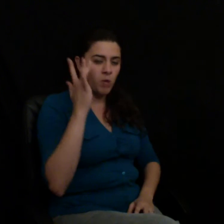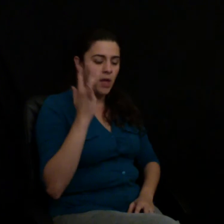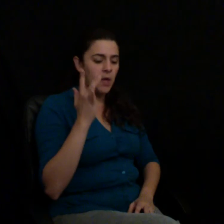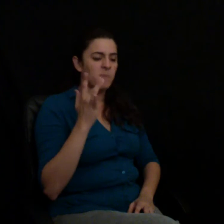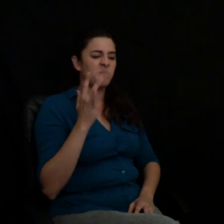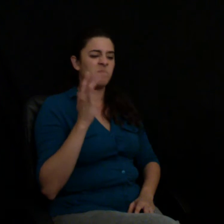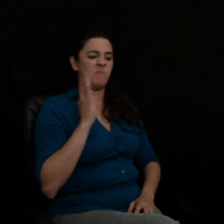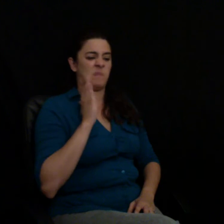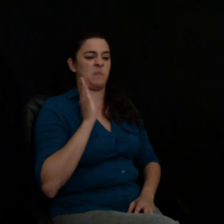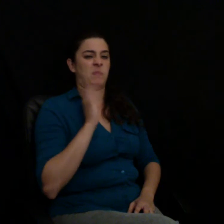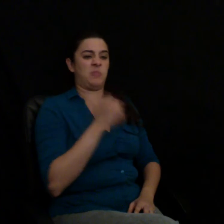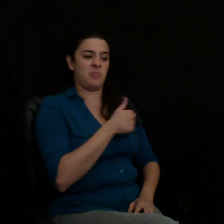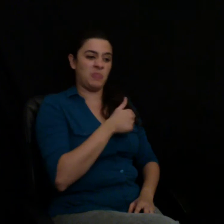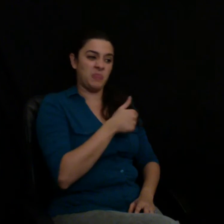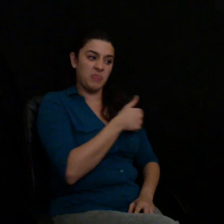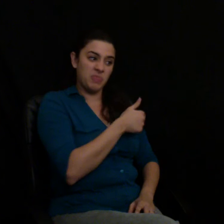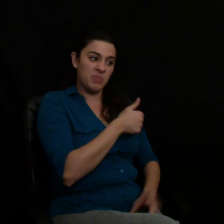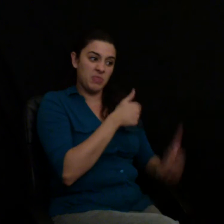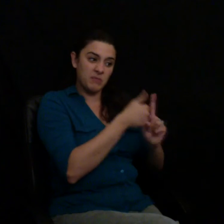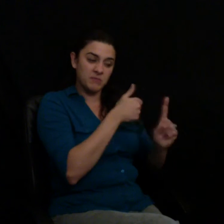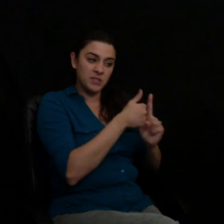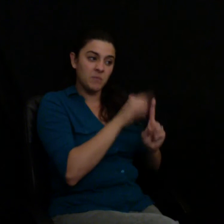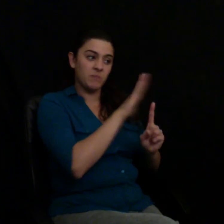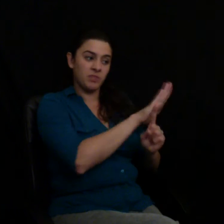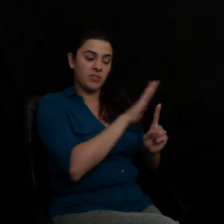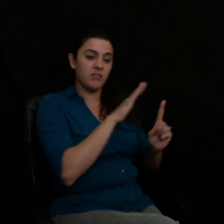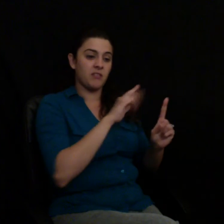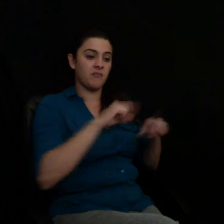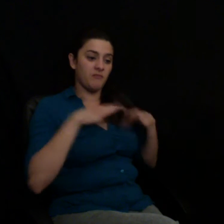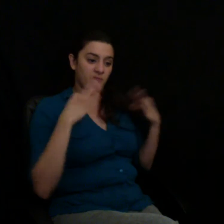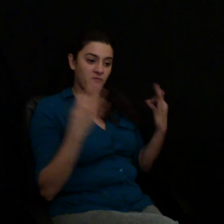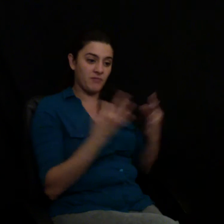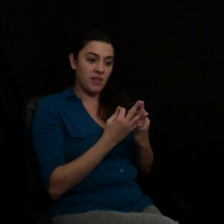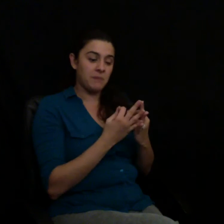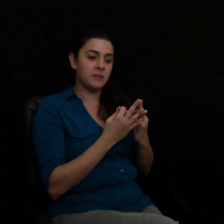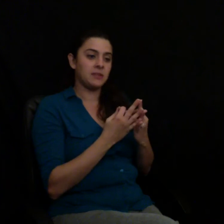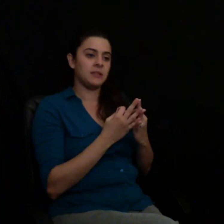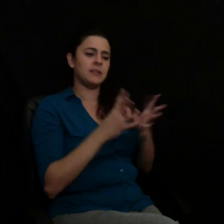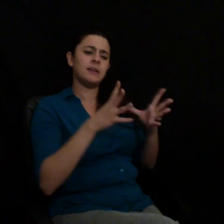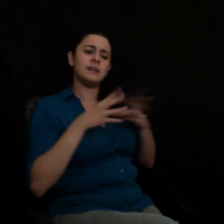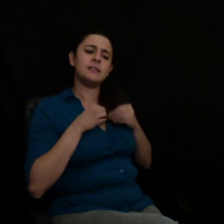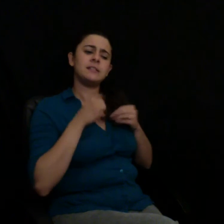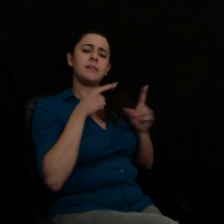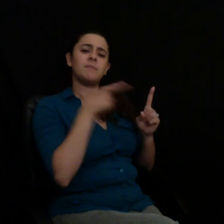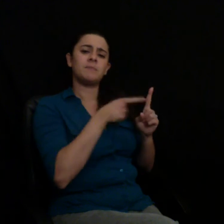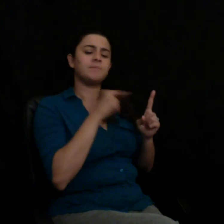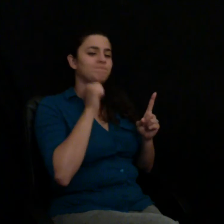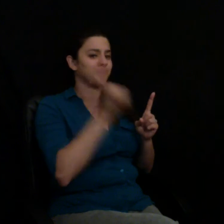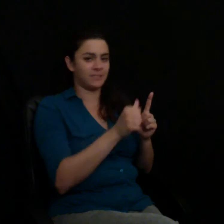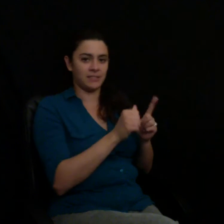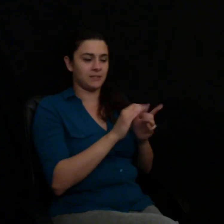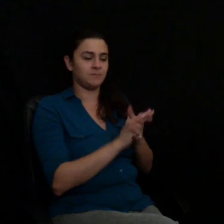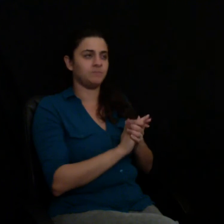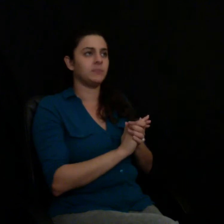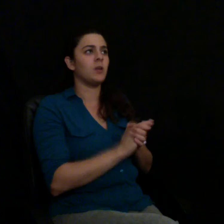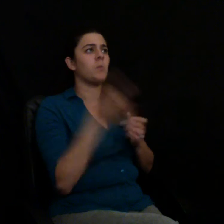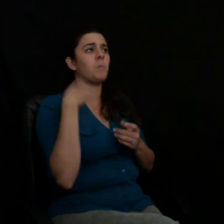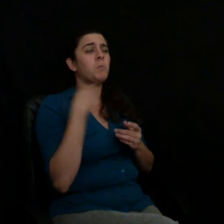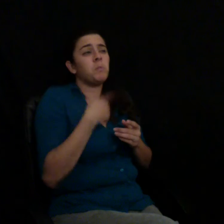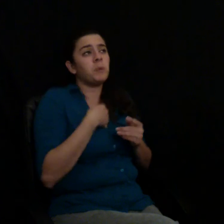ran into, and it's something that a lot of travelers run into. You know, we usually hit the road because we become some black sheep or something